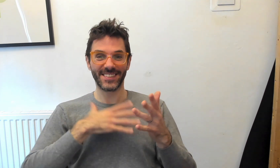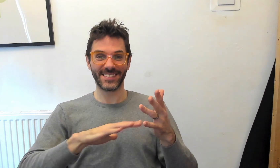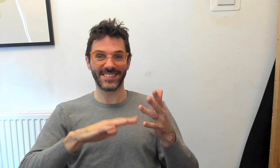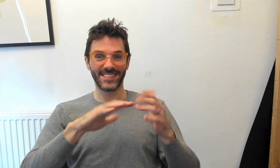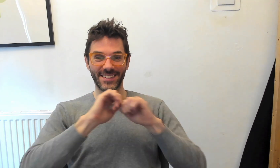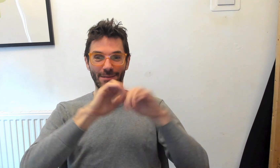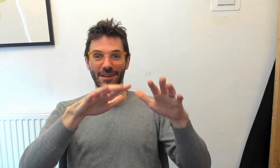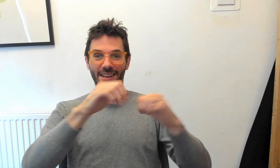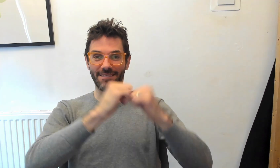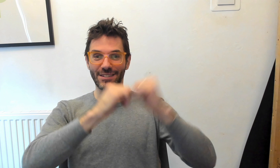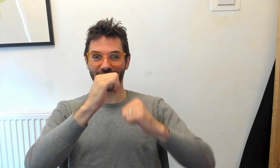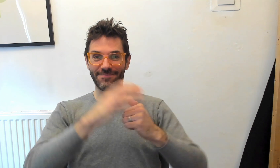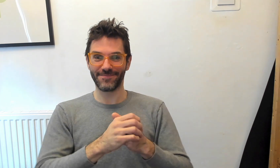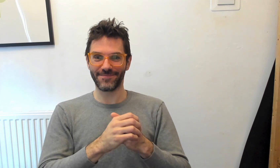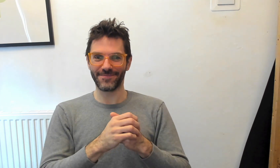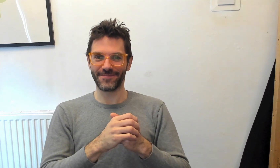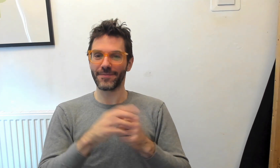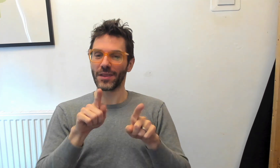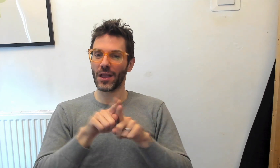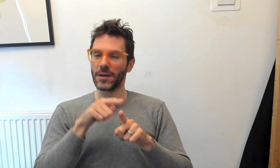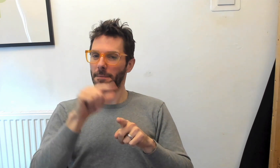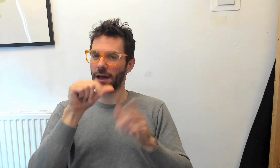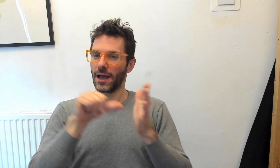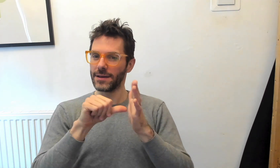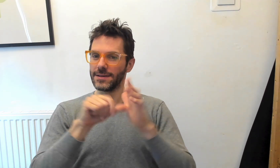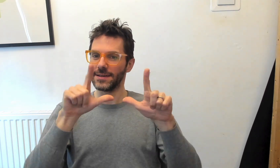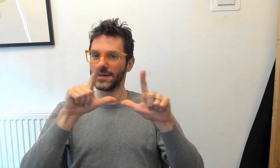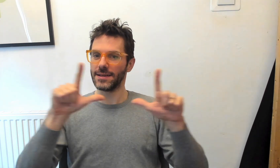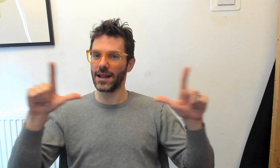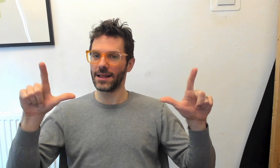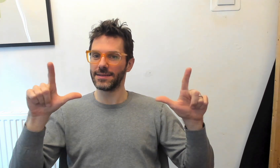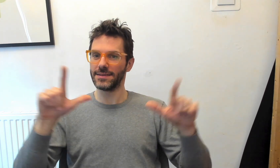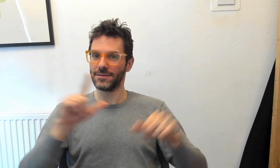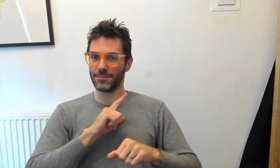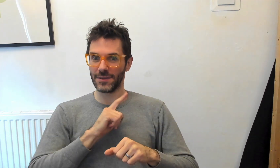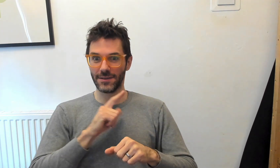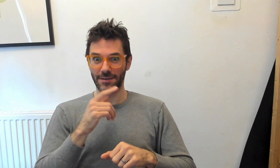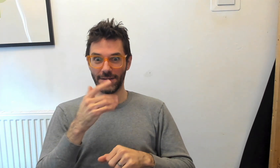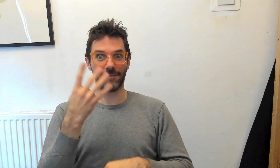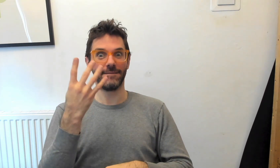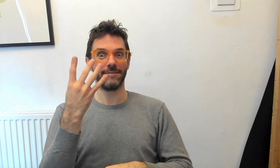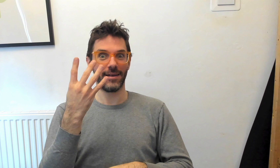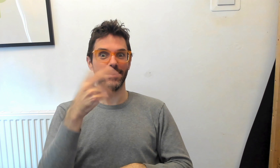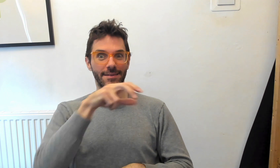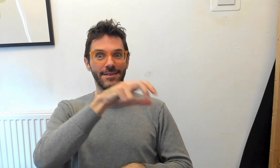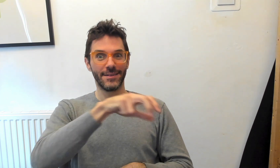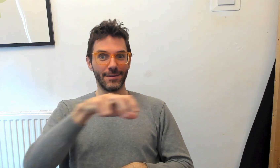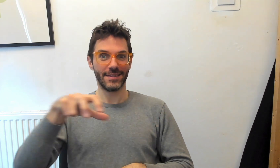We need to deploy the infrastructure, and scaling can be hard because of the